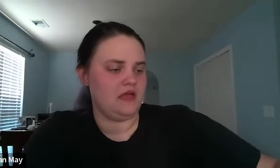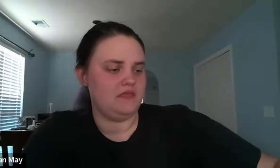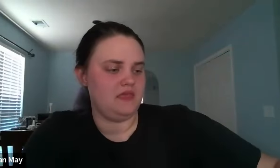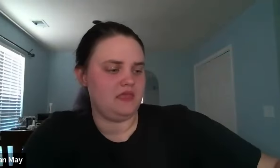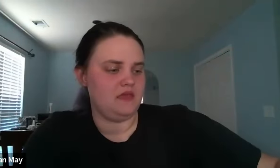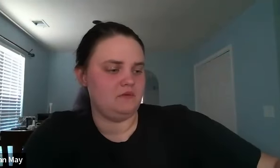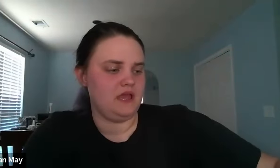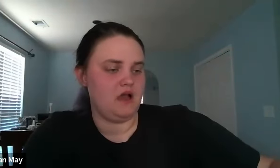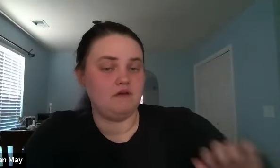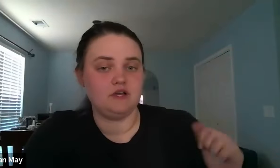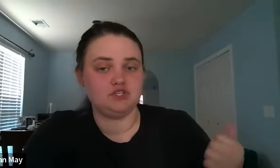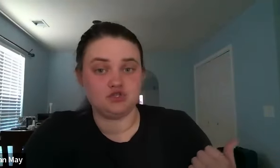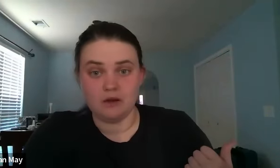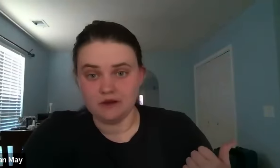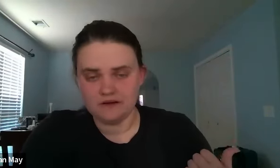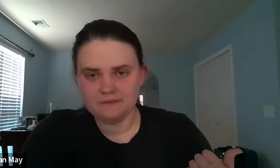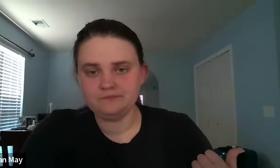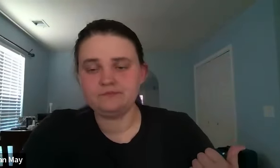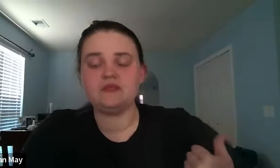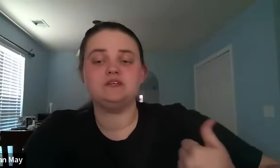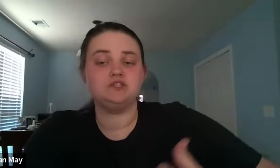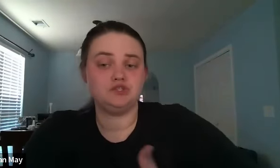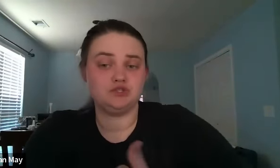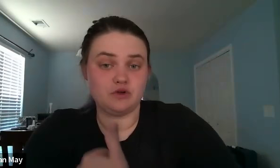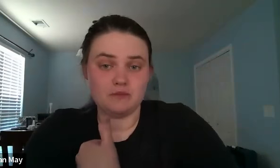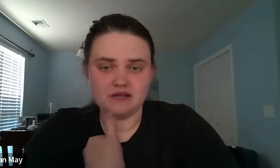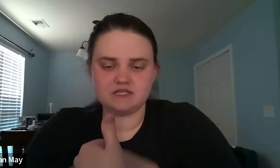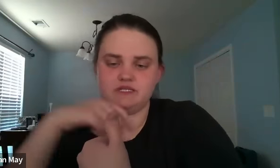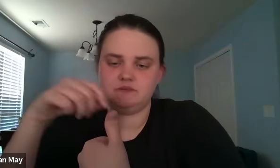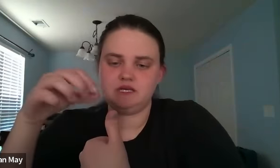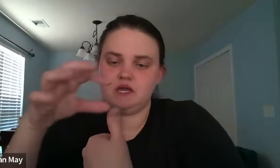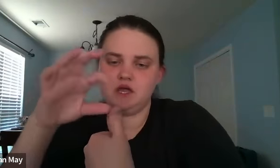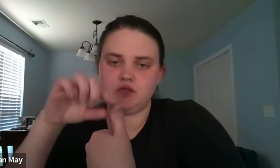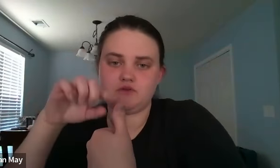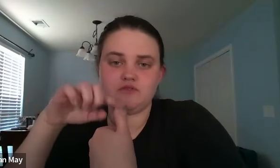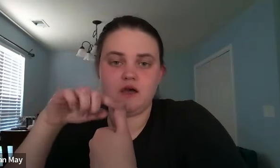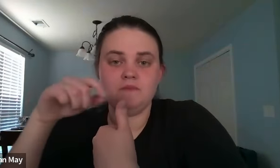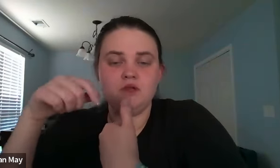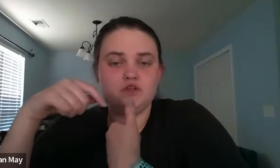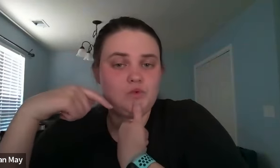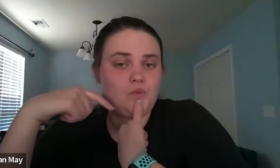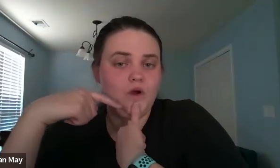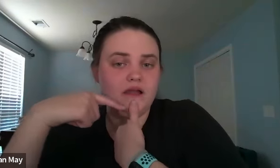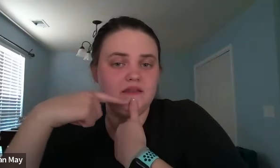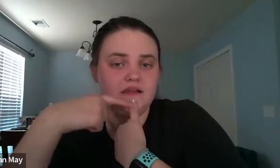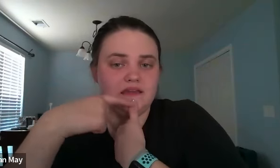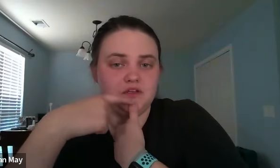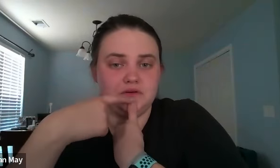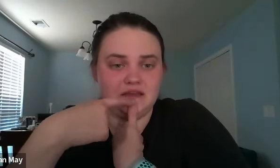And then we have strawberry. Strawberry is going to be your thumb. You want like your nails